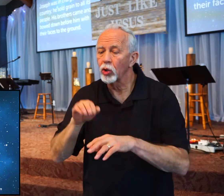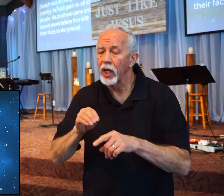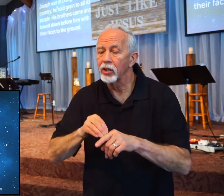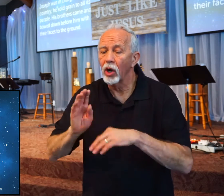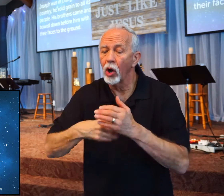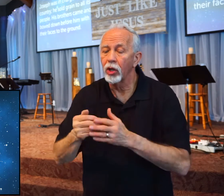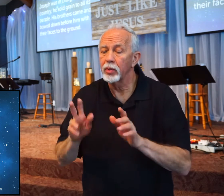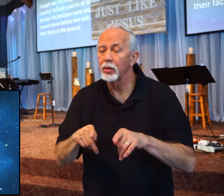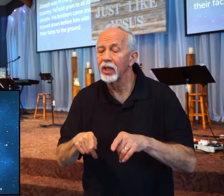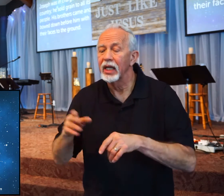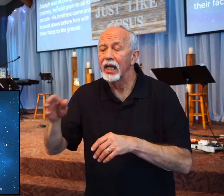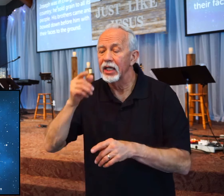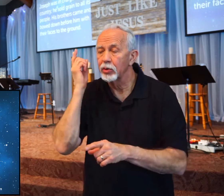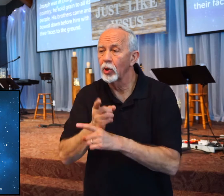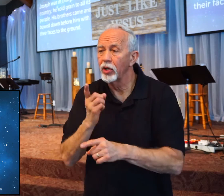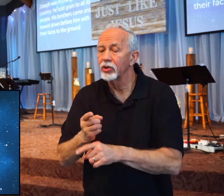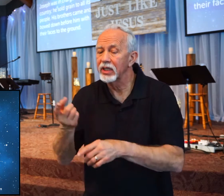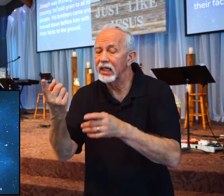listen,